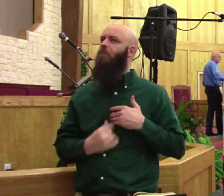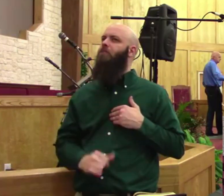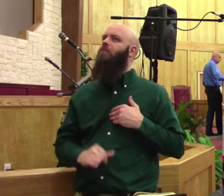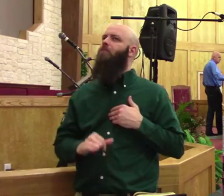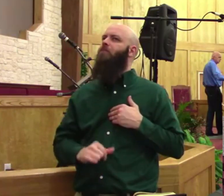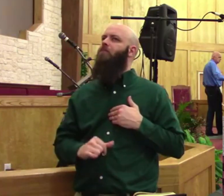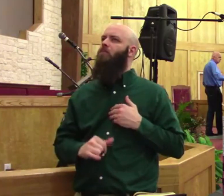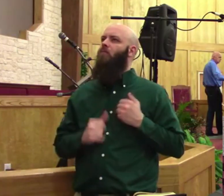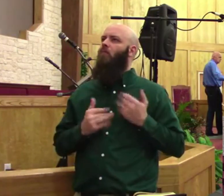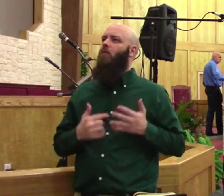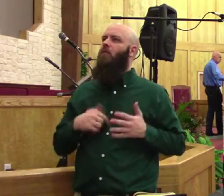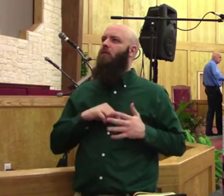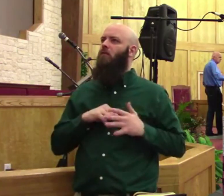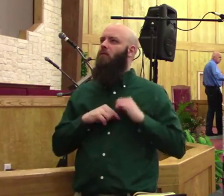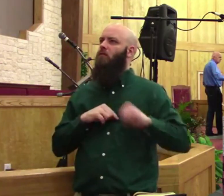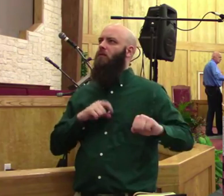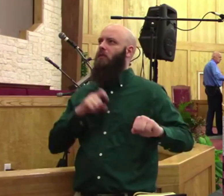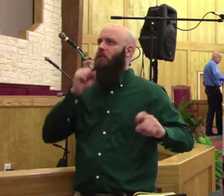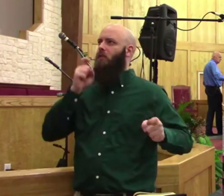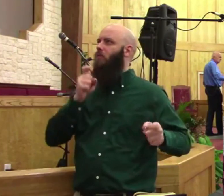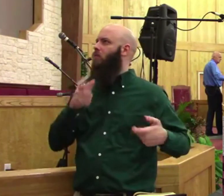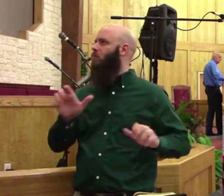and salt.